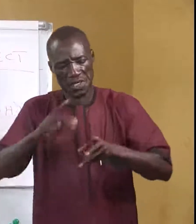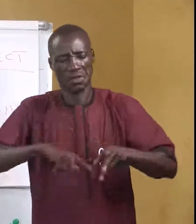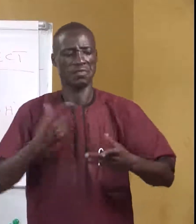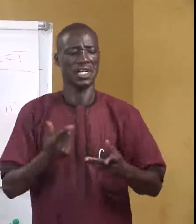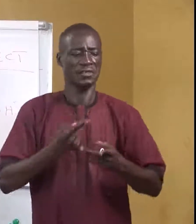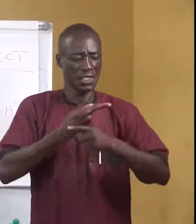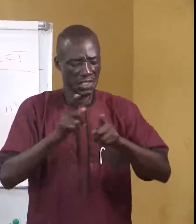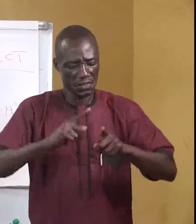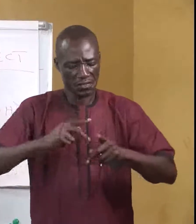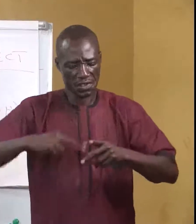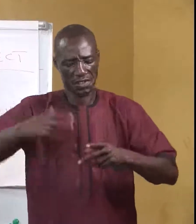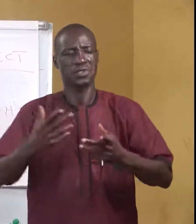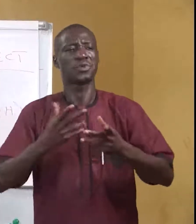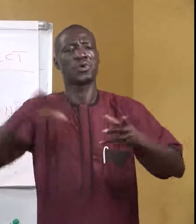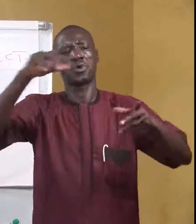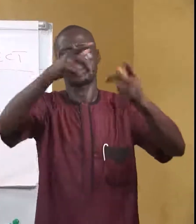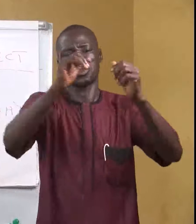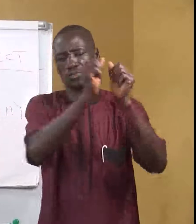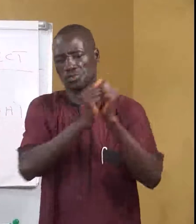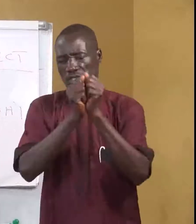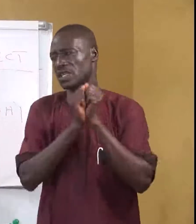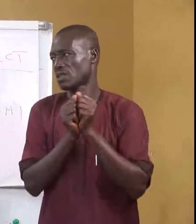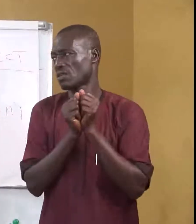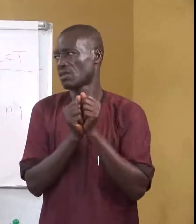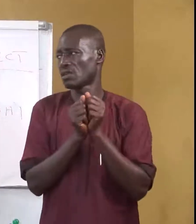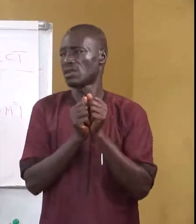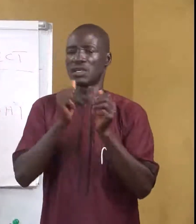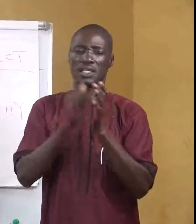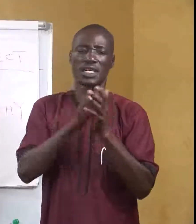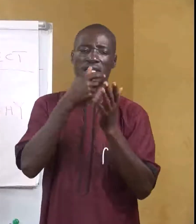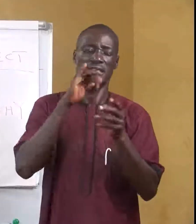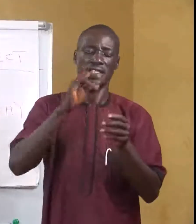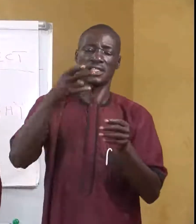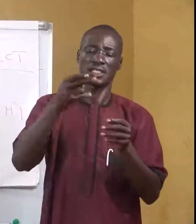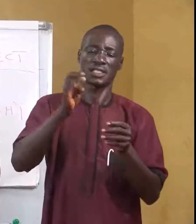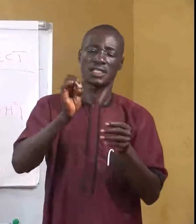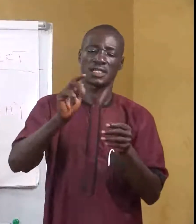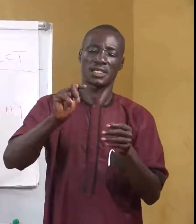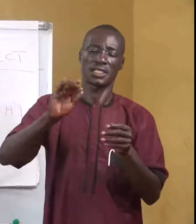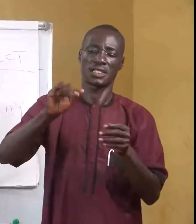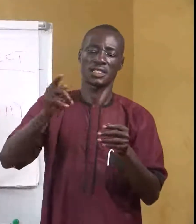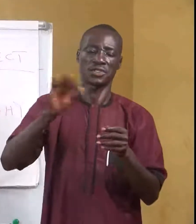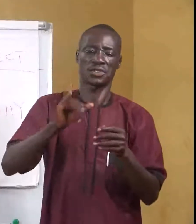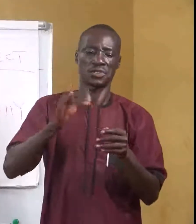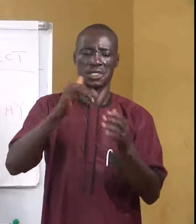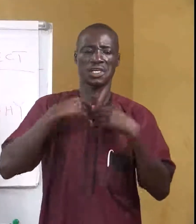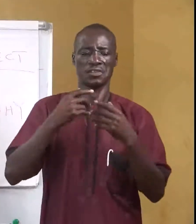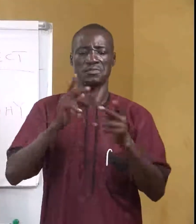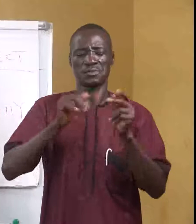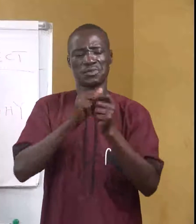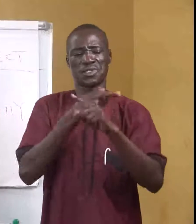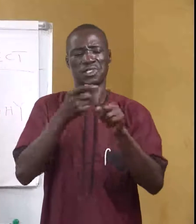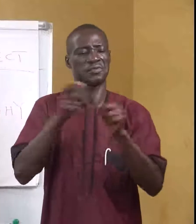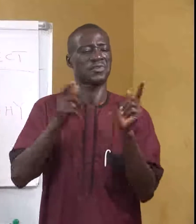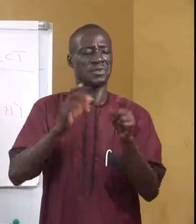are there, right? Population, that is heterogeneous population. That is, they have people with different cultural